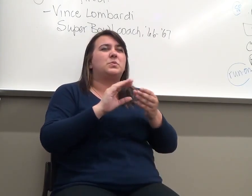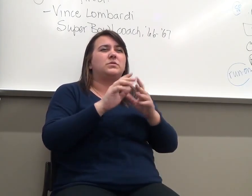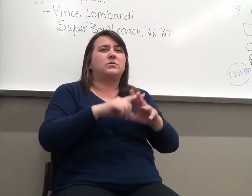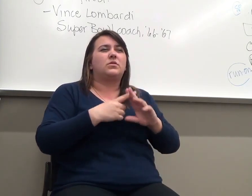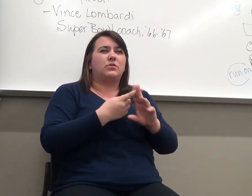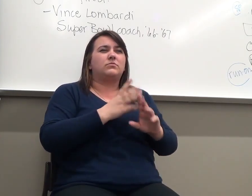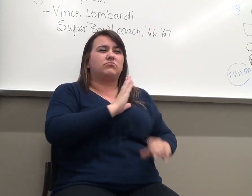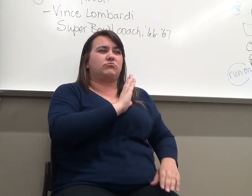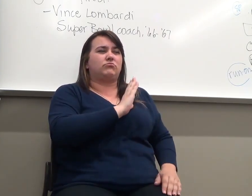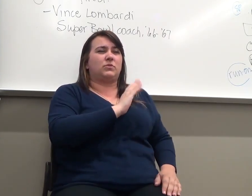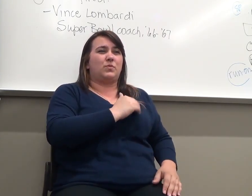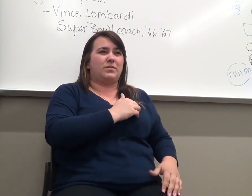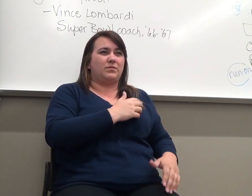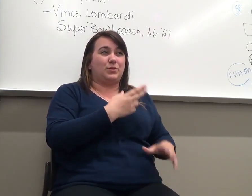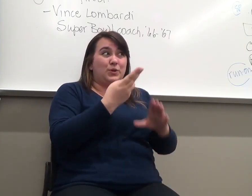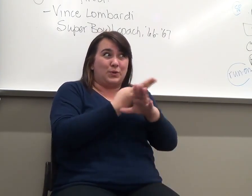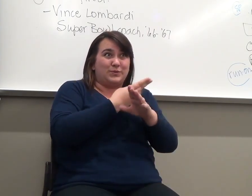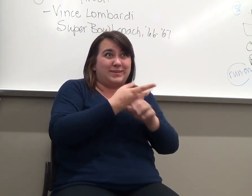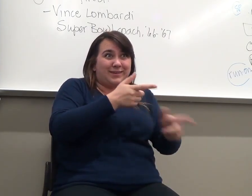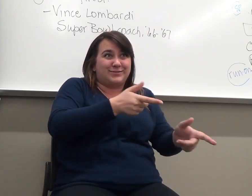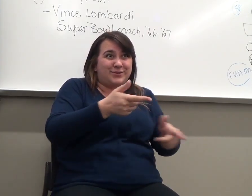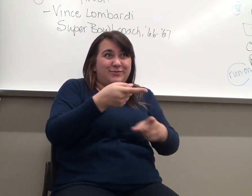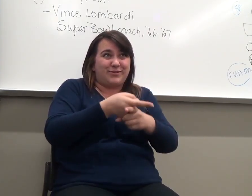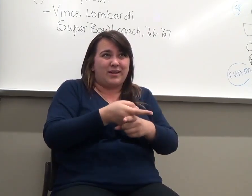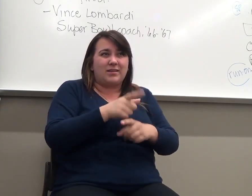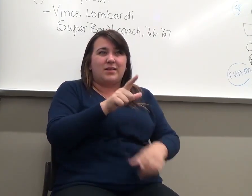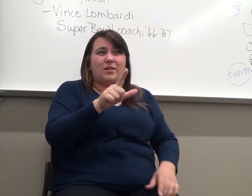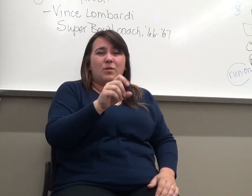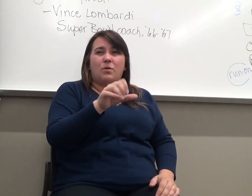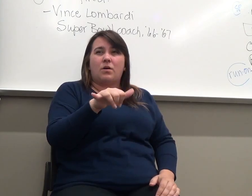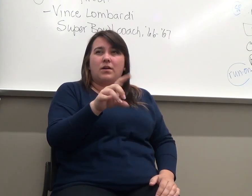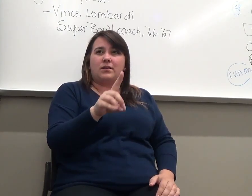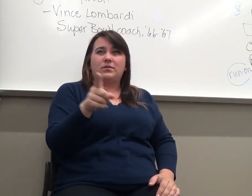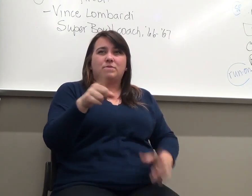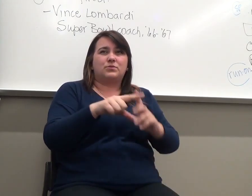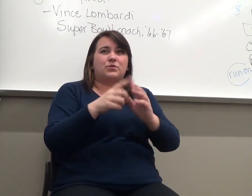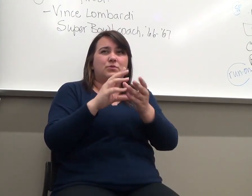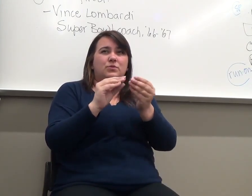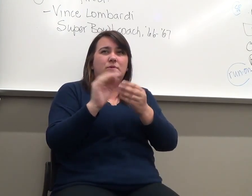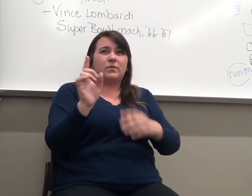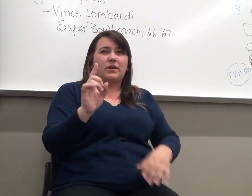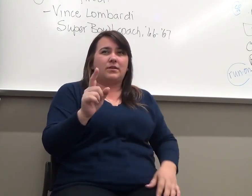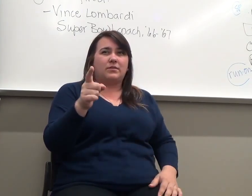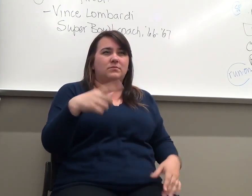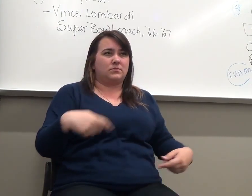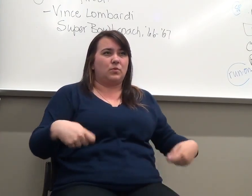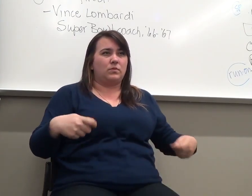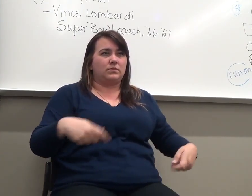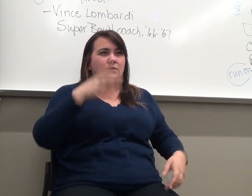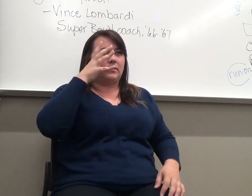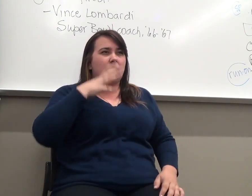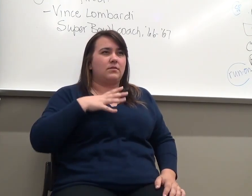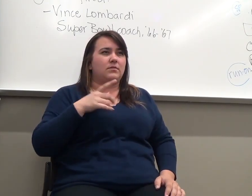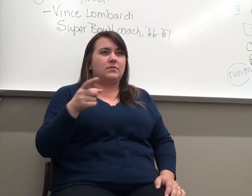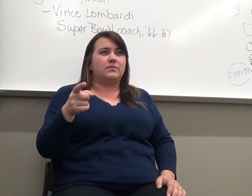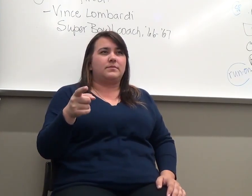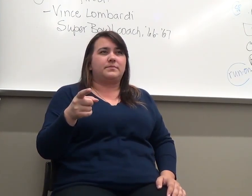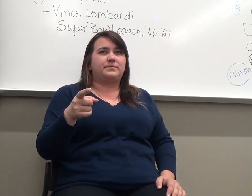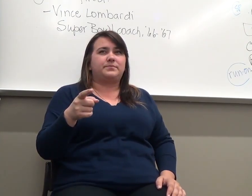With operating an assault rifle. Lloyd, where were you going to start your narrative on this?